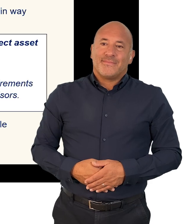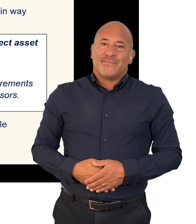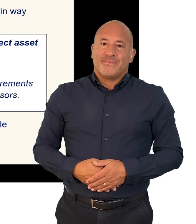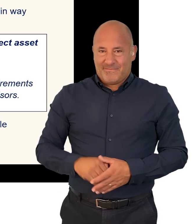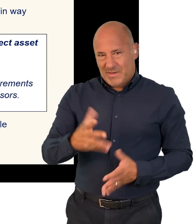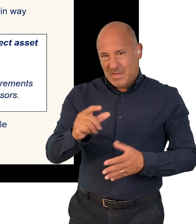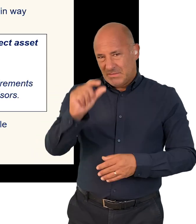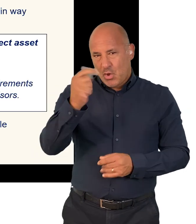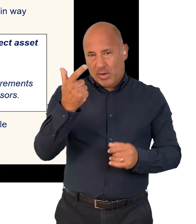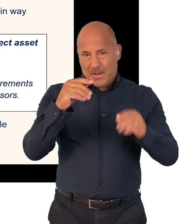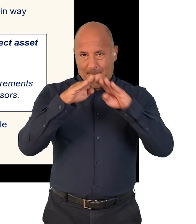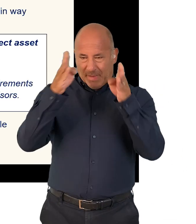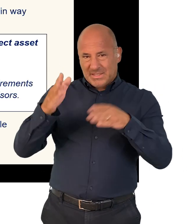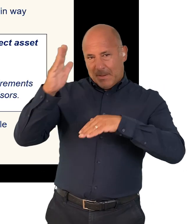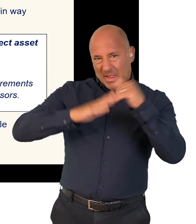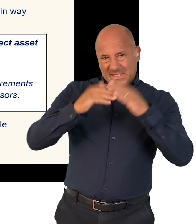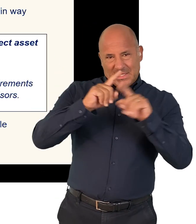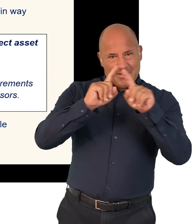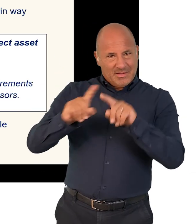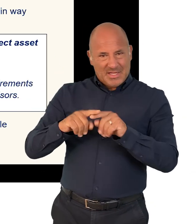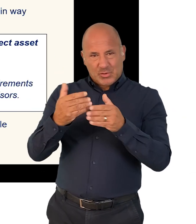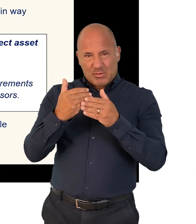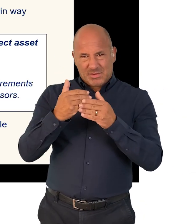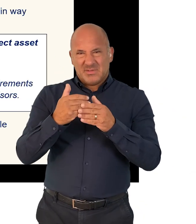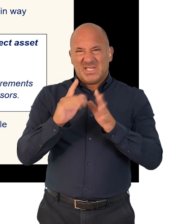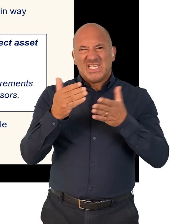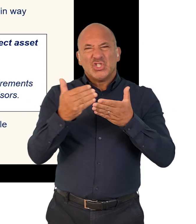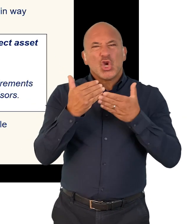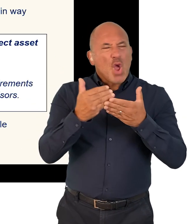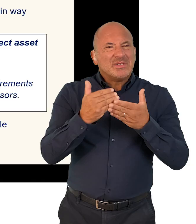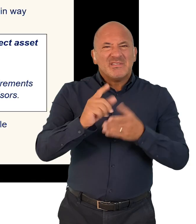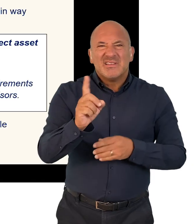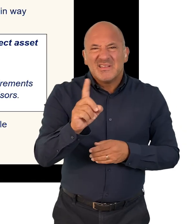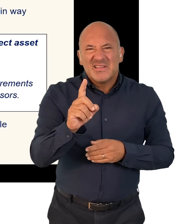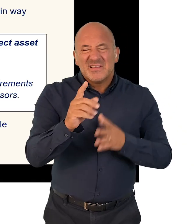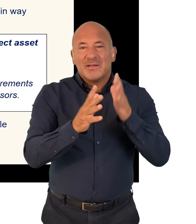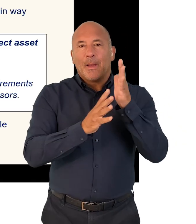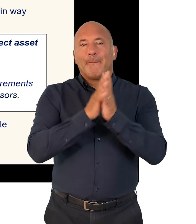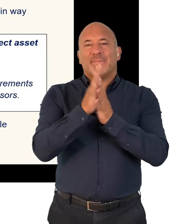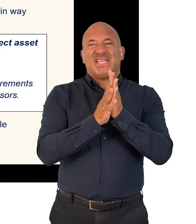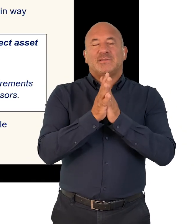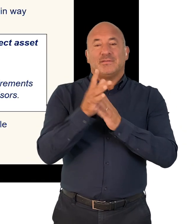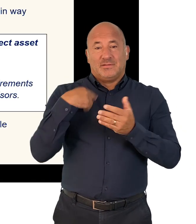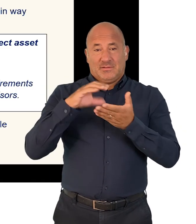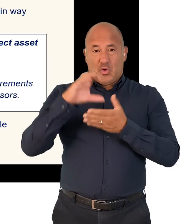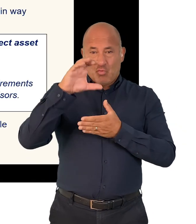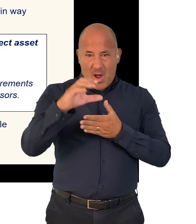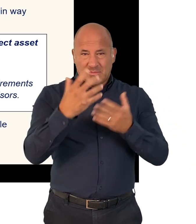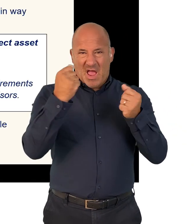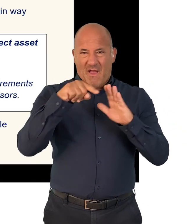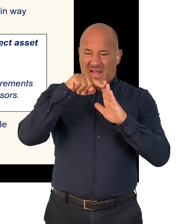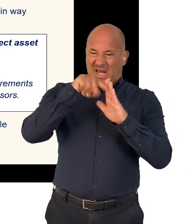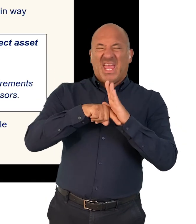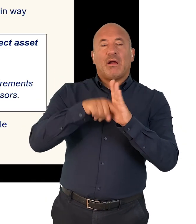So a little bit now on building projects and security. We'd like to explain what we mean by security requirements. This refers to the